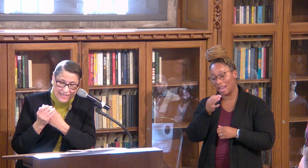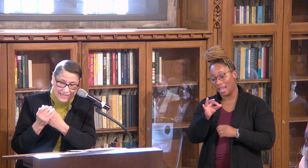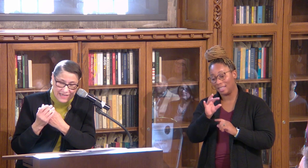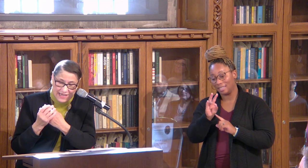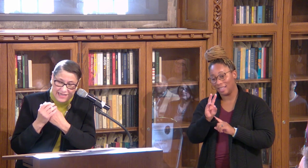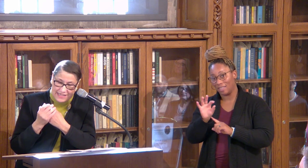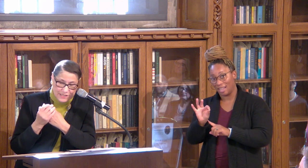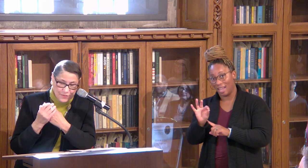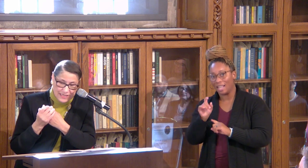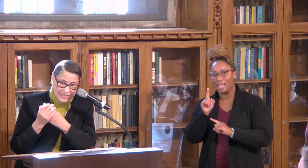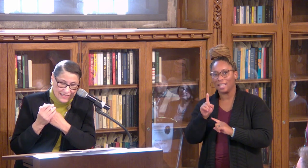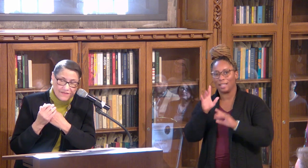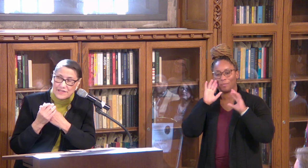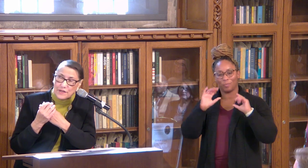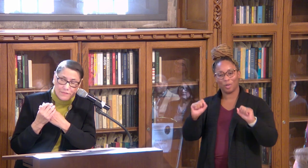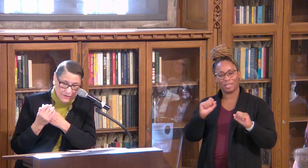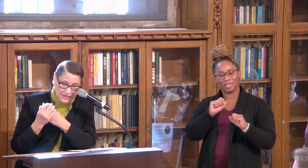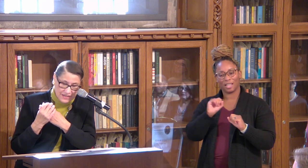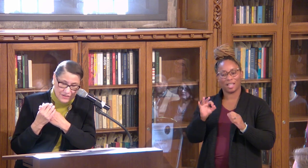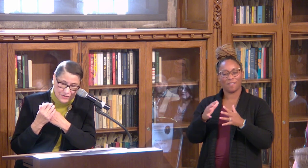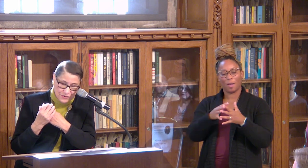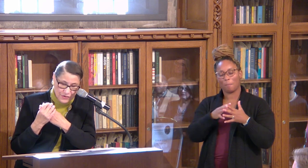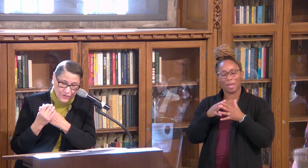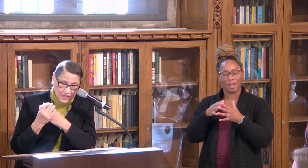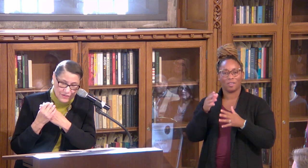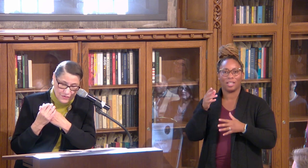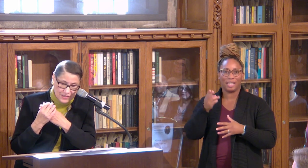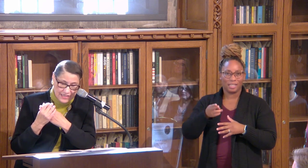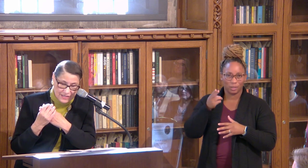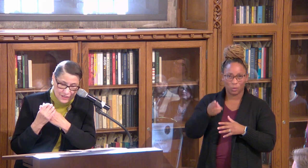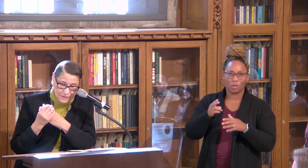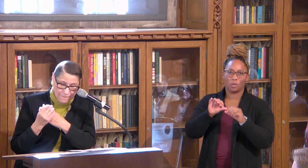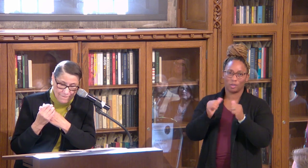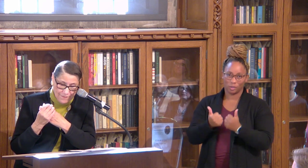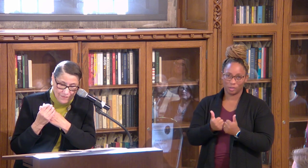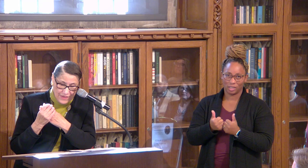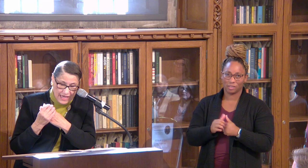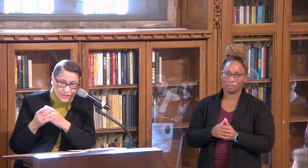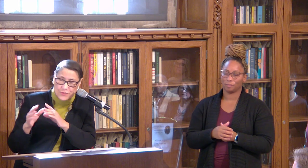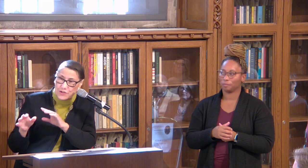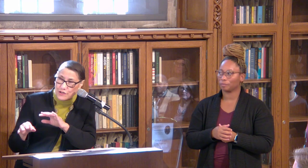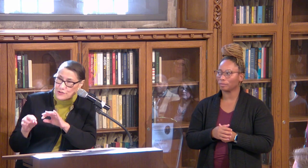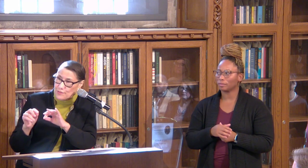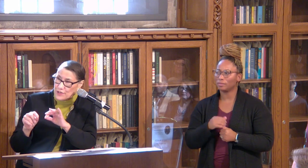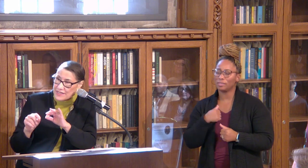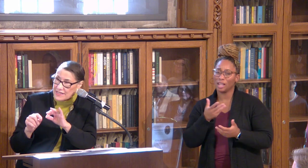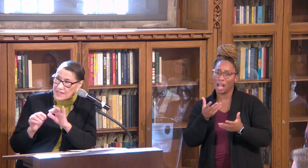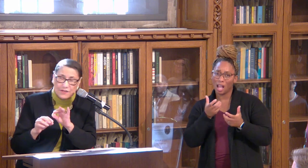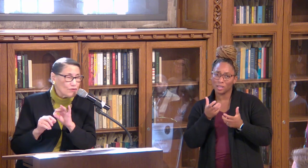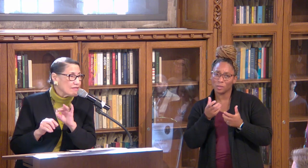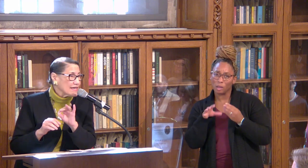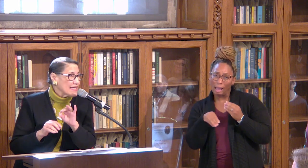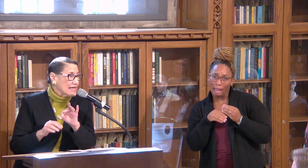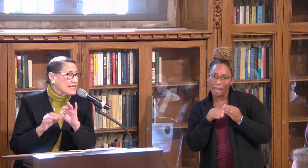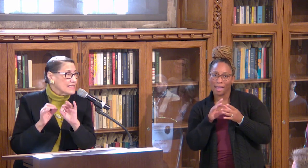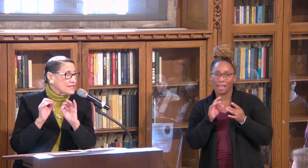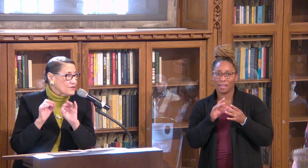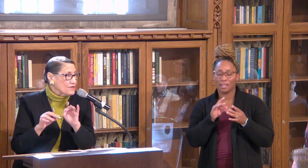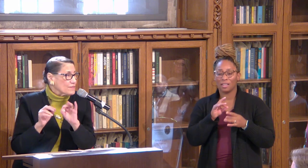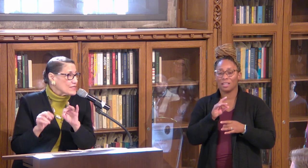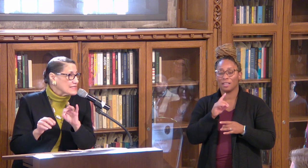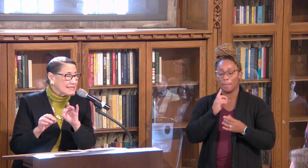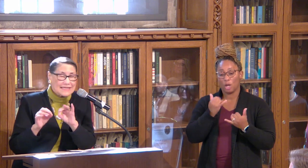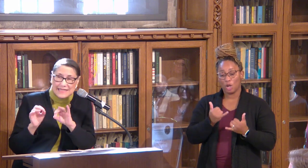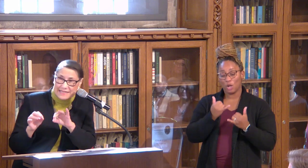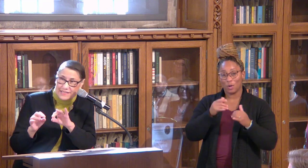1979 he is president of the American historical Association I just want to also put in a note that the